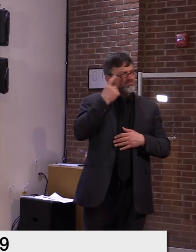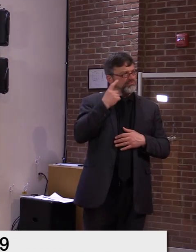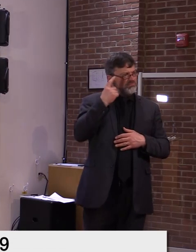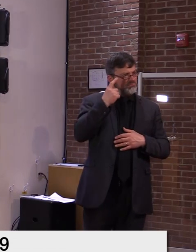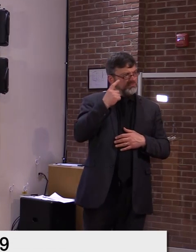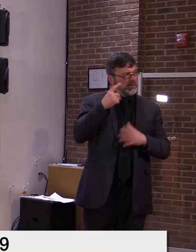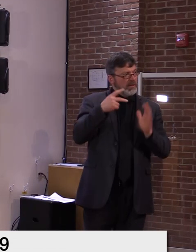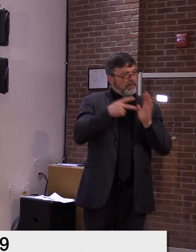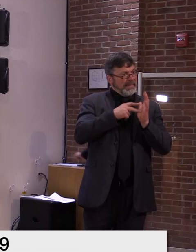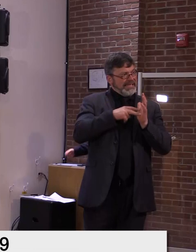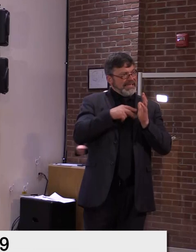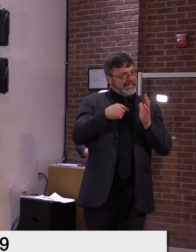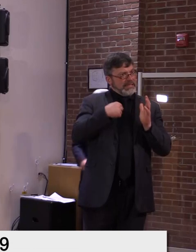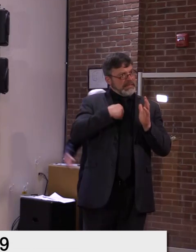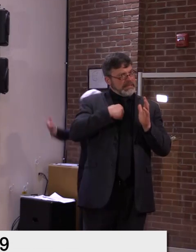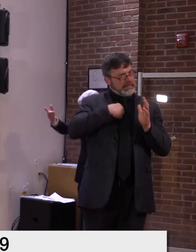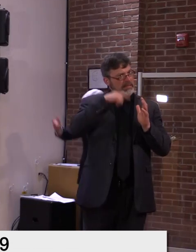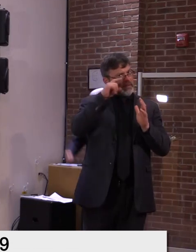card.